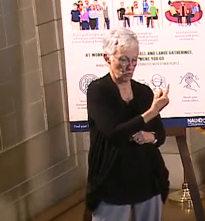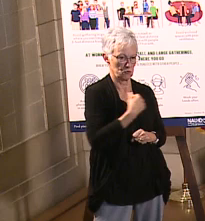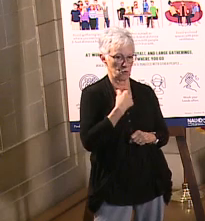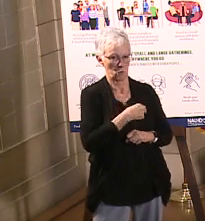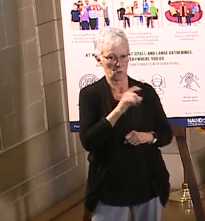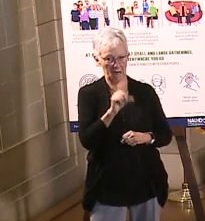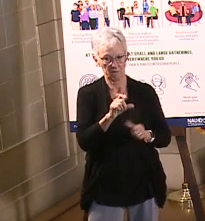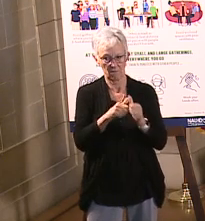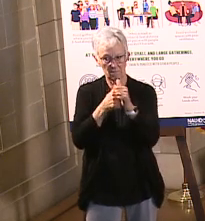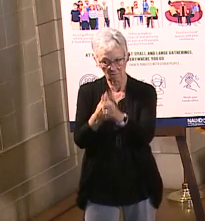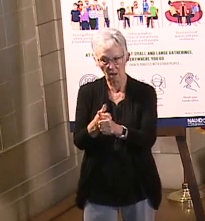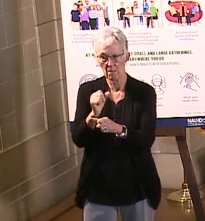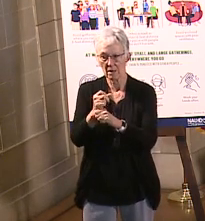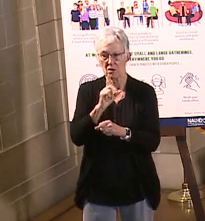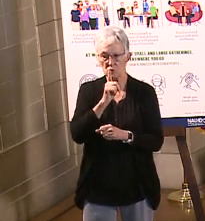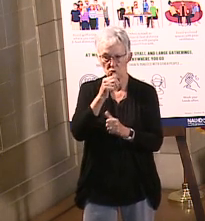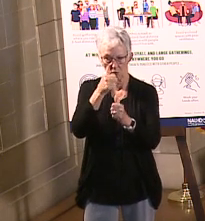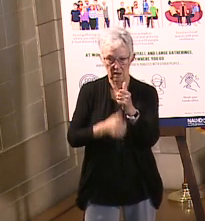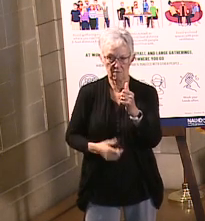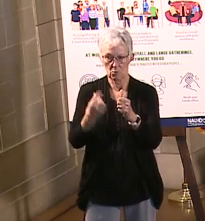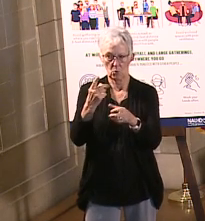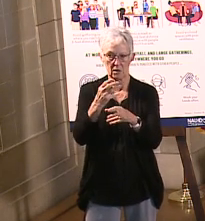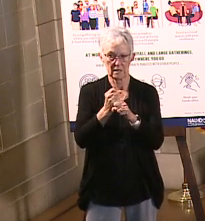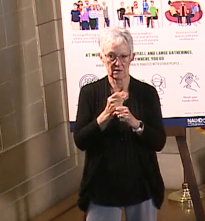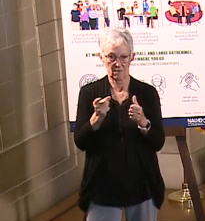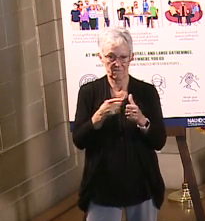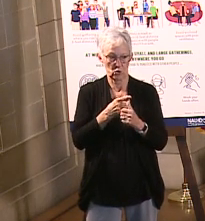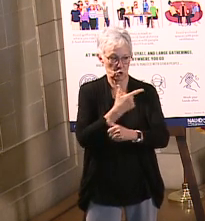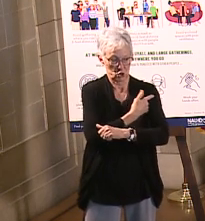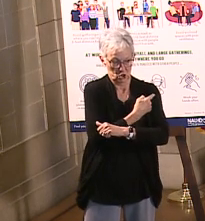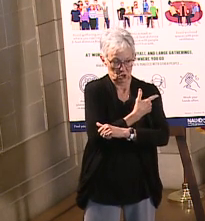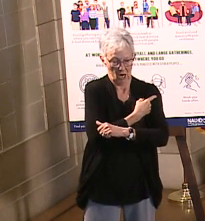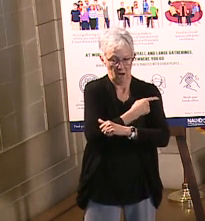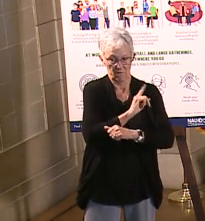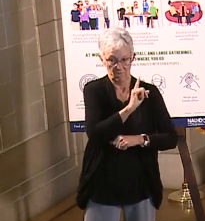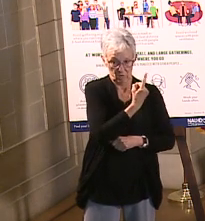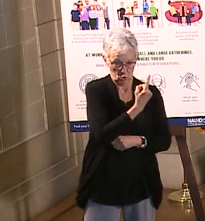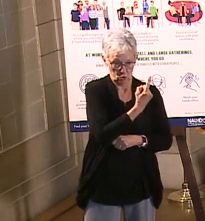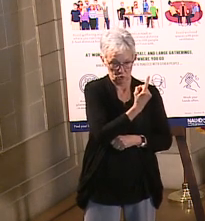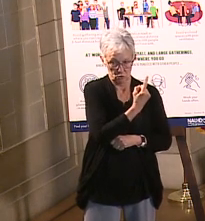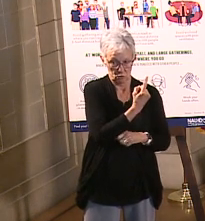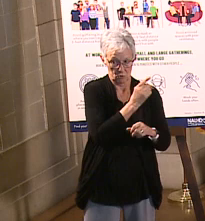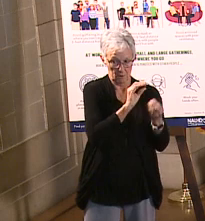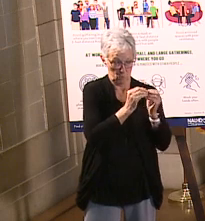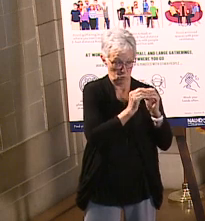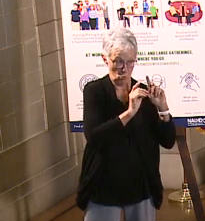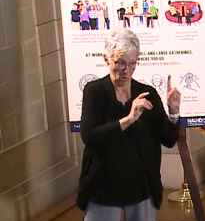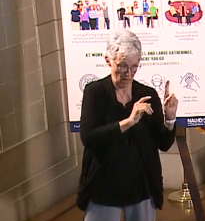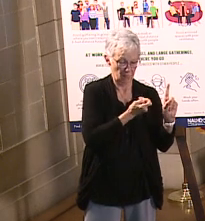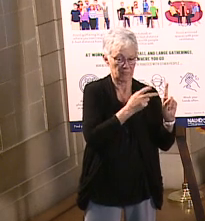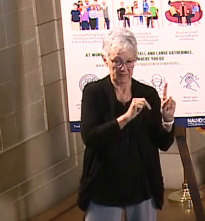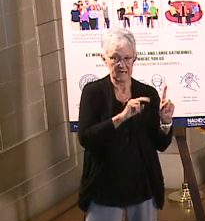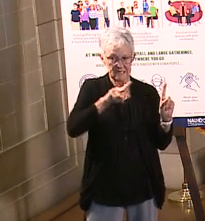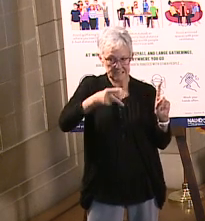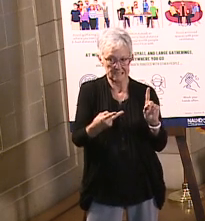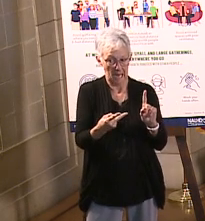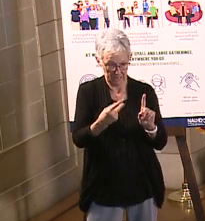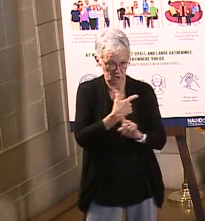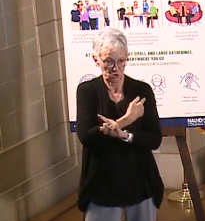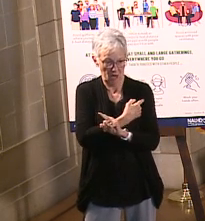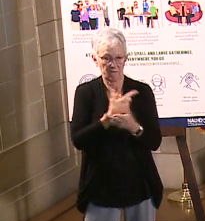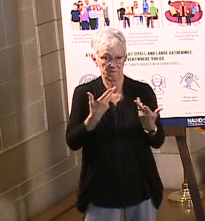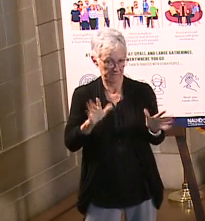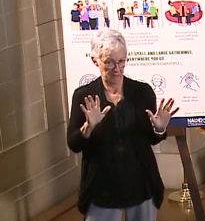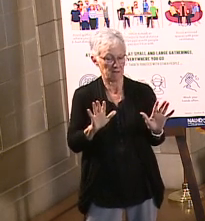everybody who gets that first inoculation to get the second inoculation to get that complete protection. With regard to how long will it take to roll